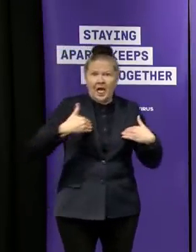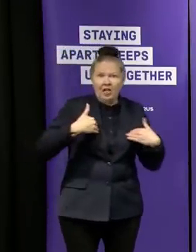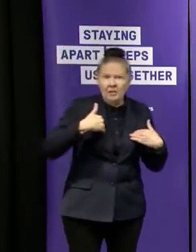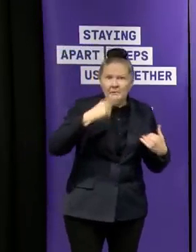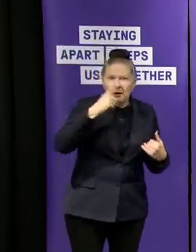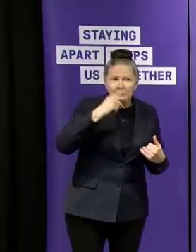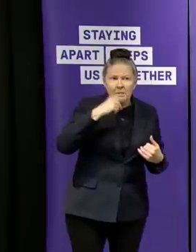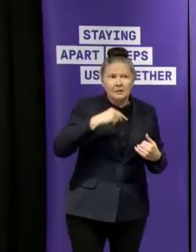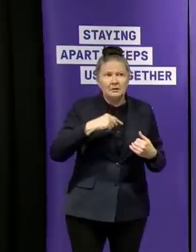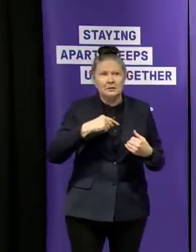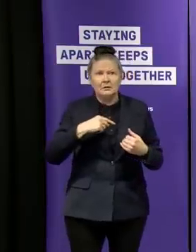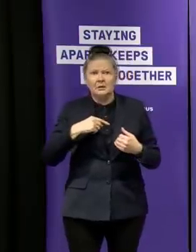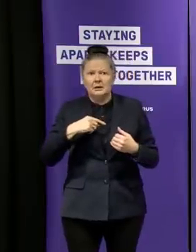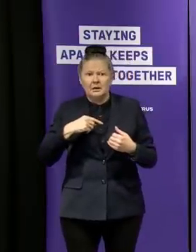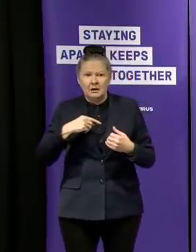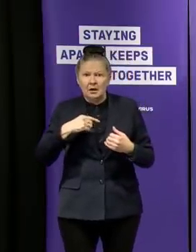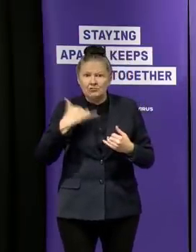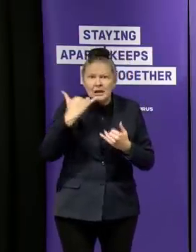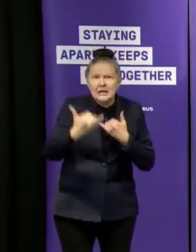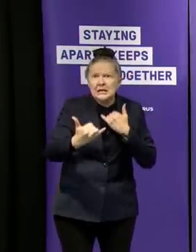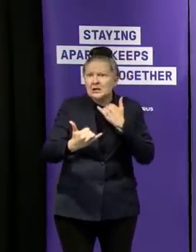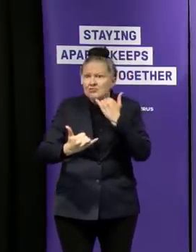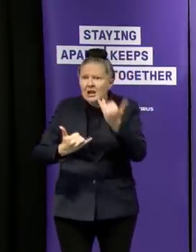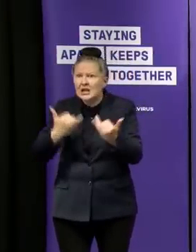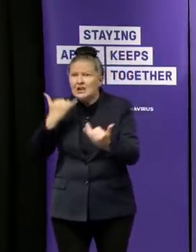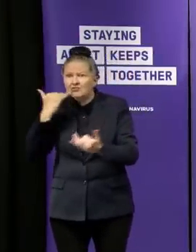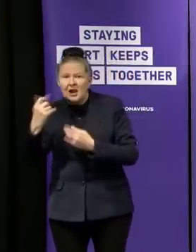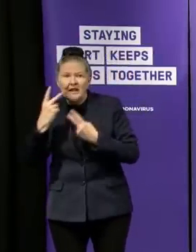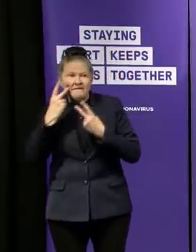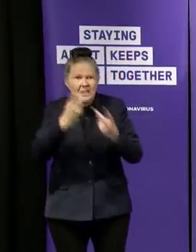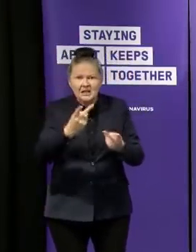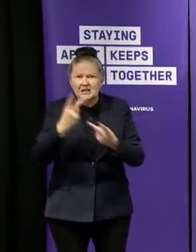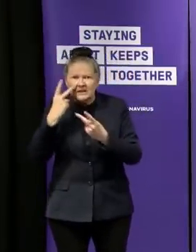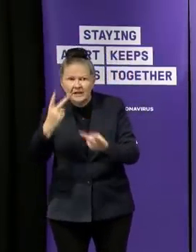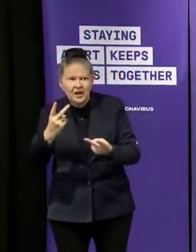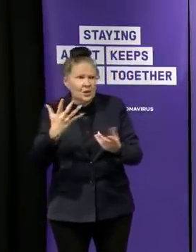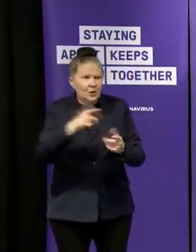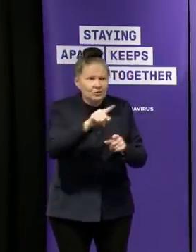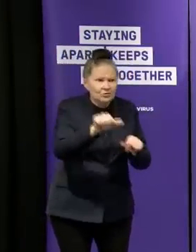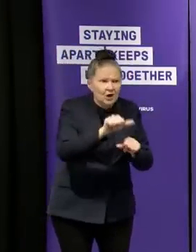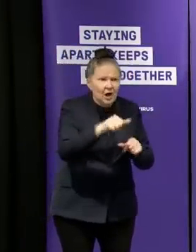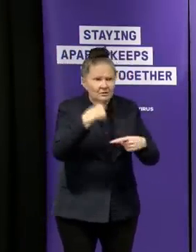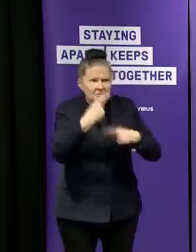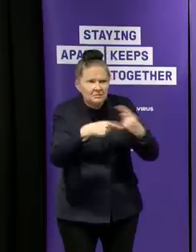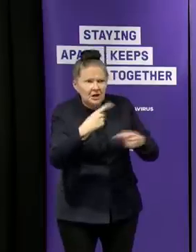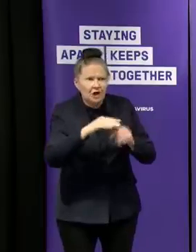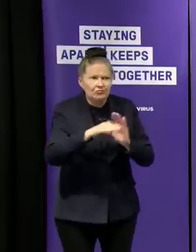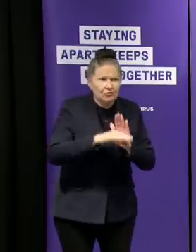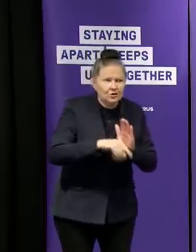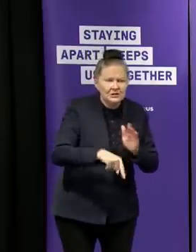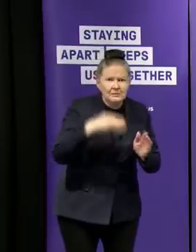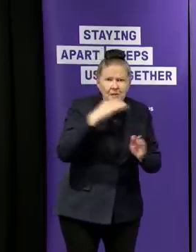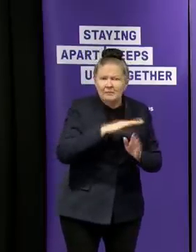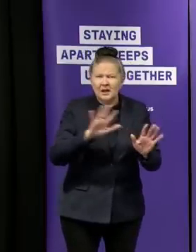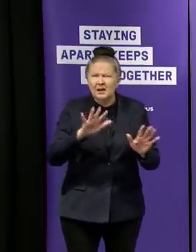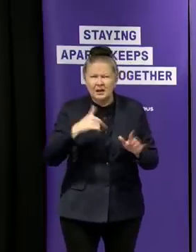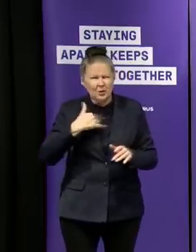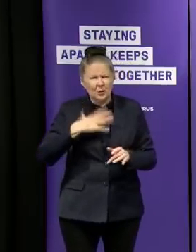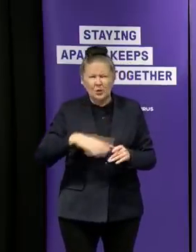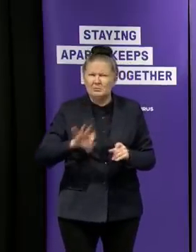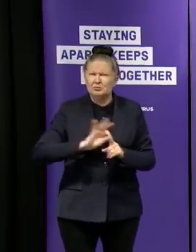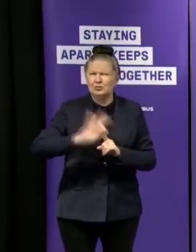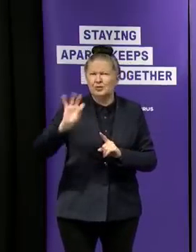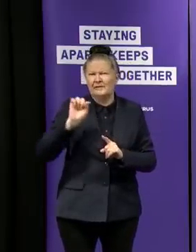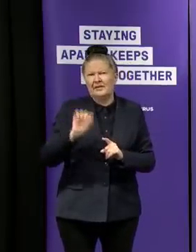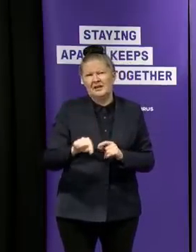officers, ringing people, visiting people. Surely we can all do better than that. We've always tried to work as closely